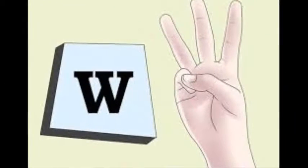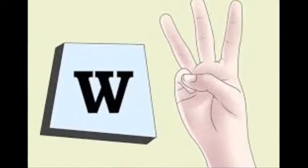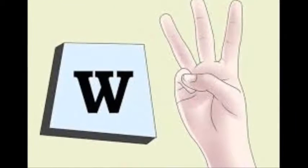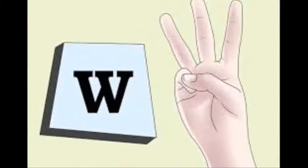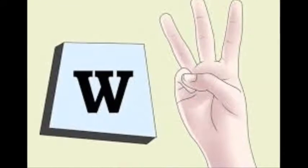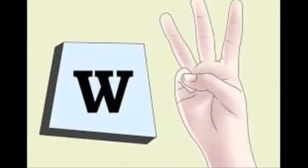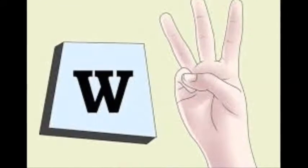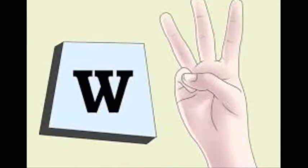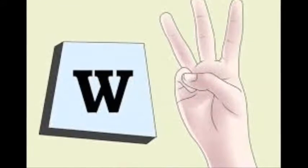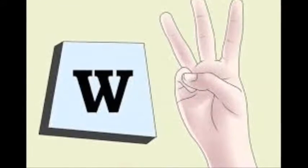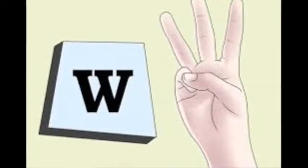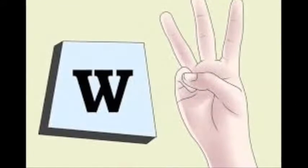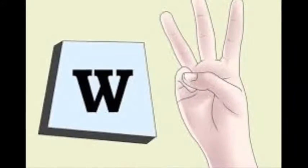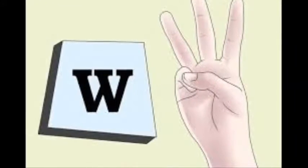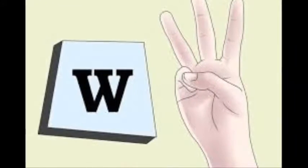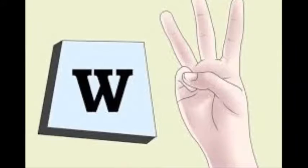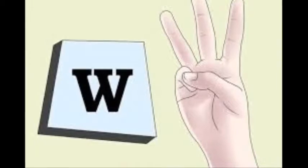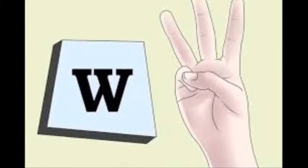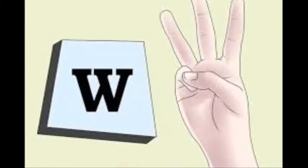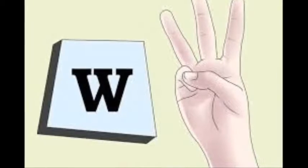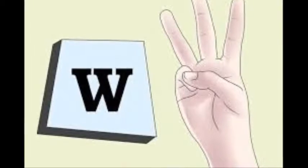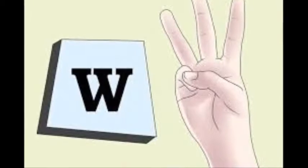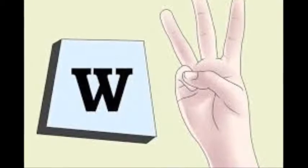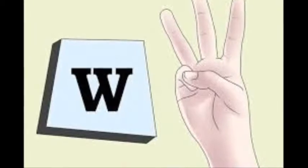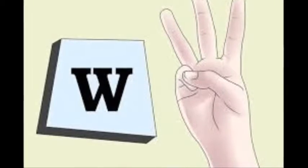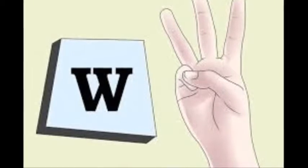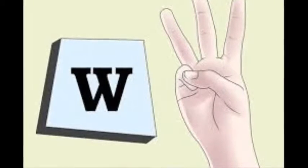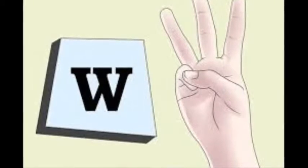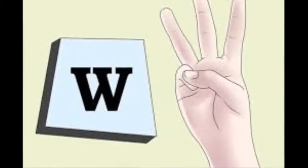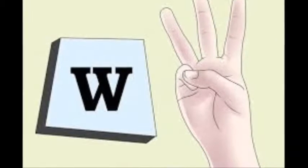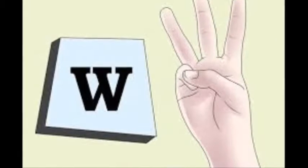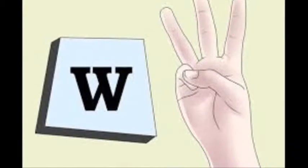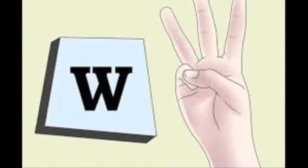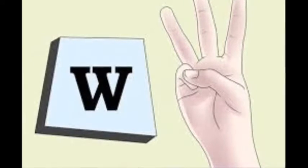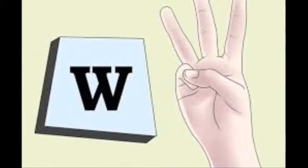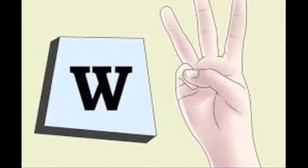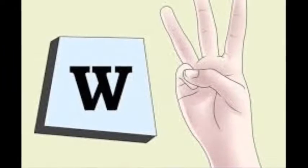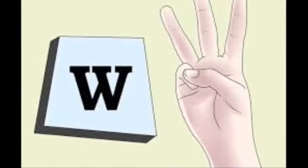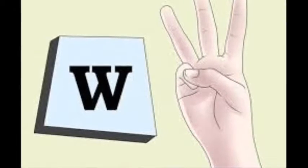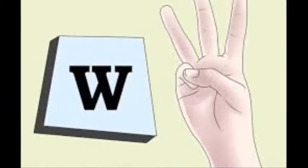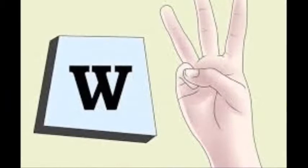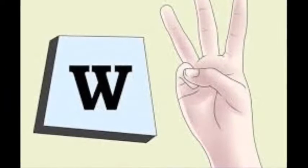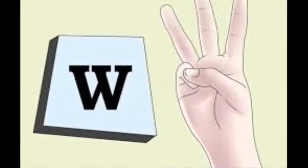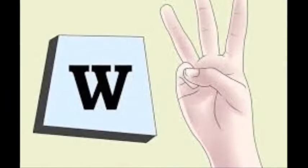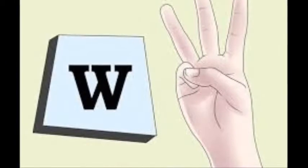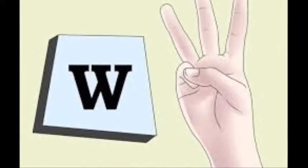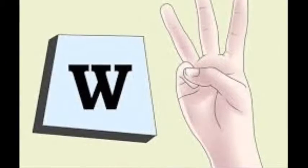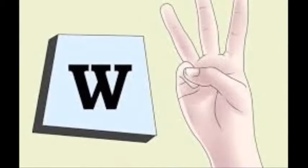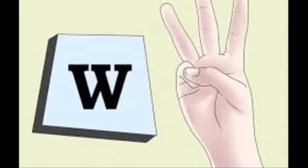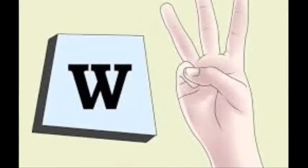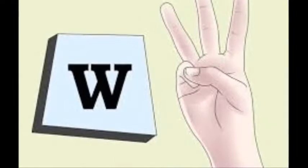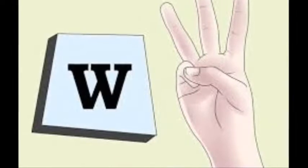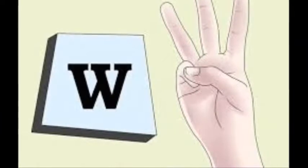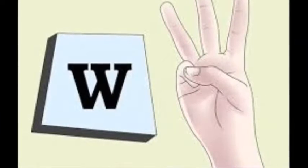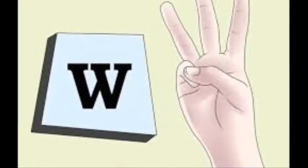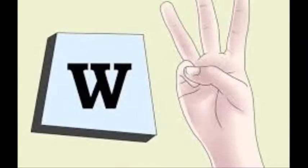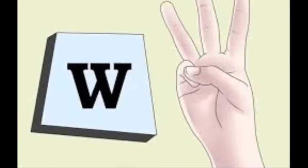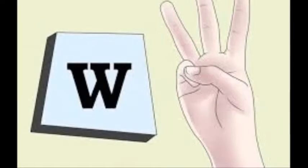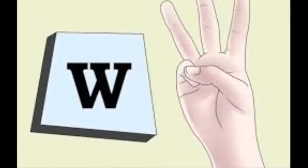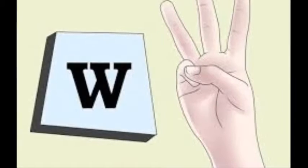your wrist with your free hand to prevent it from moving up and down when you practice. After a while, you'll get used